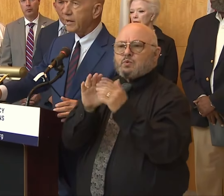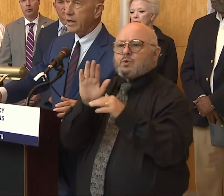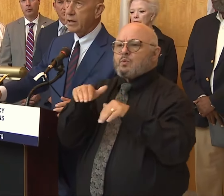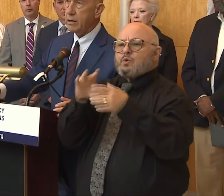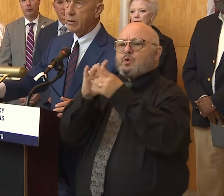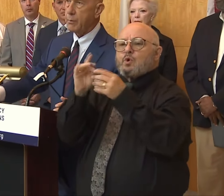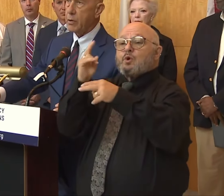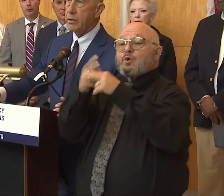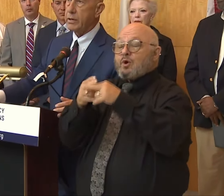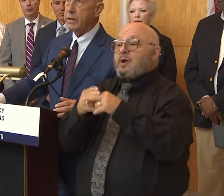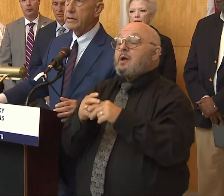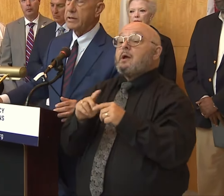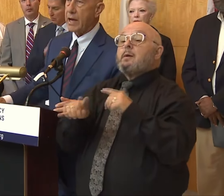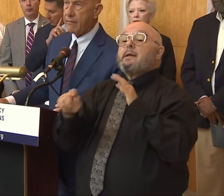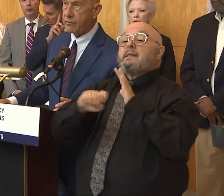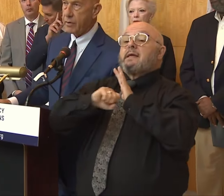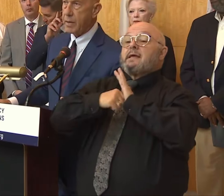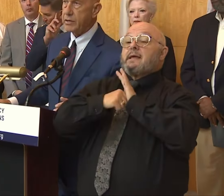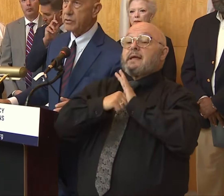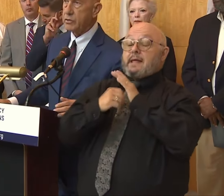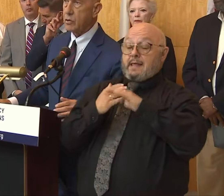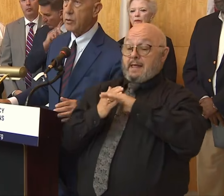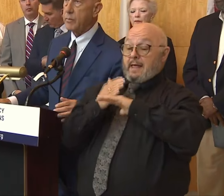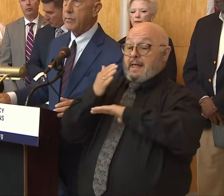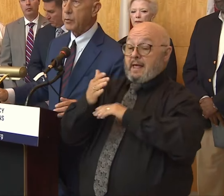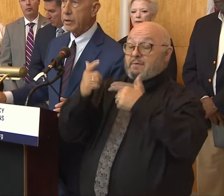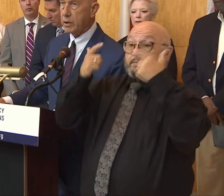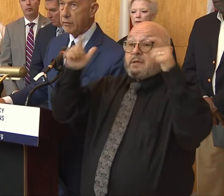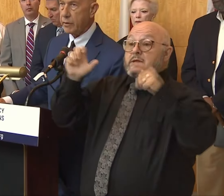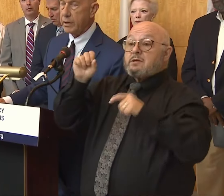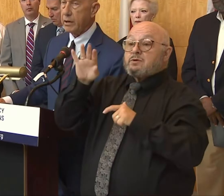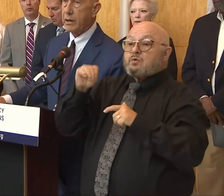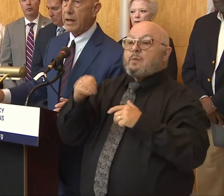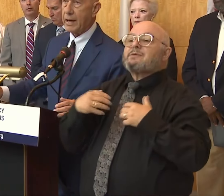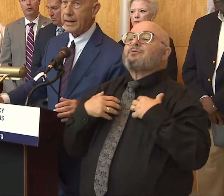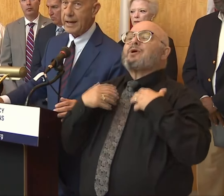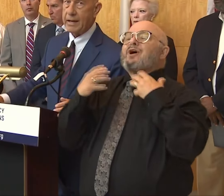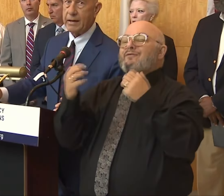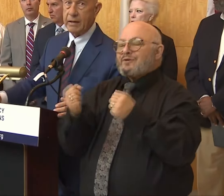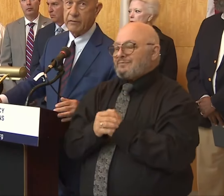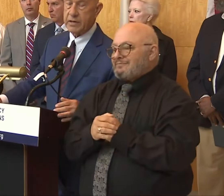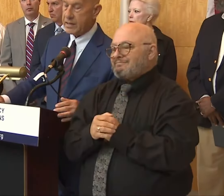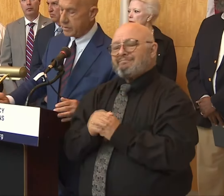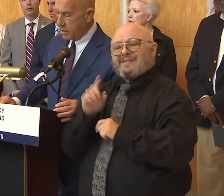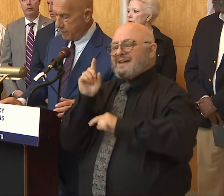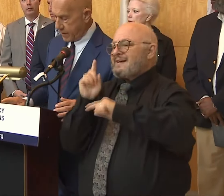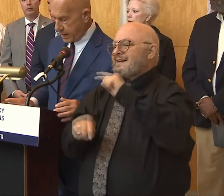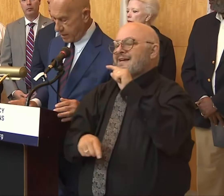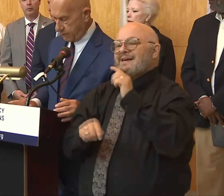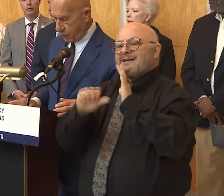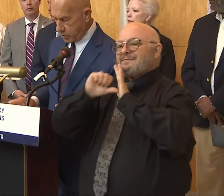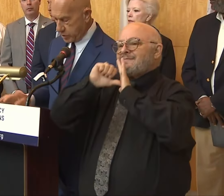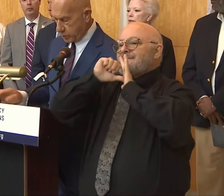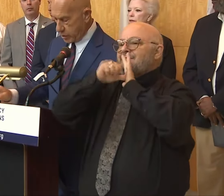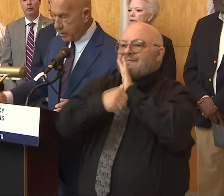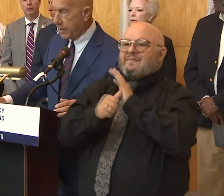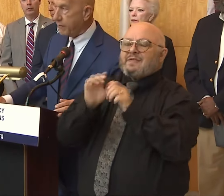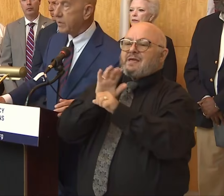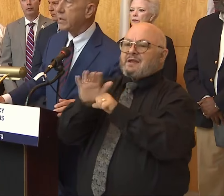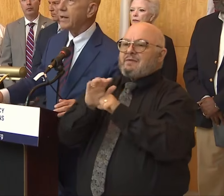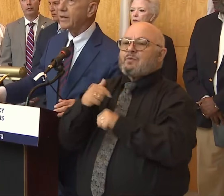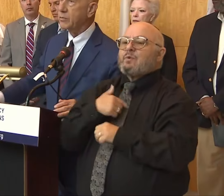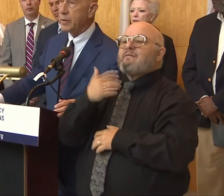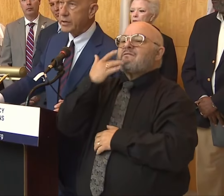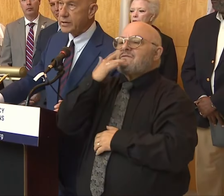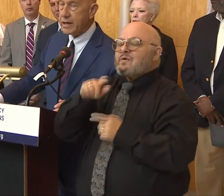Now the key component is after a major storm, the recovery. I can't emphasize enough how fortunate we are to